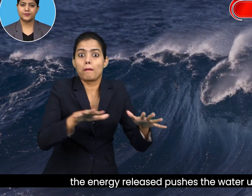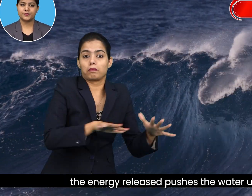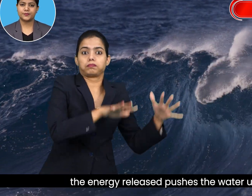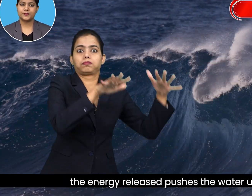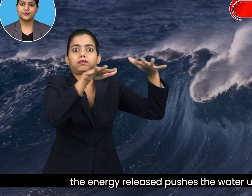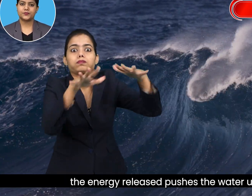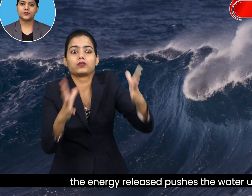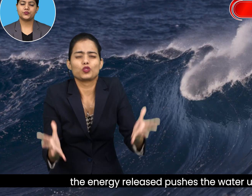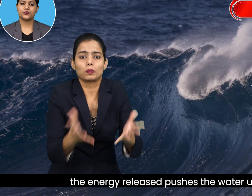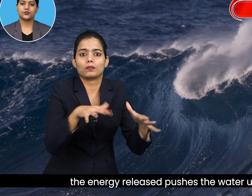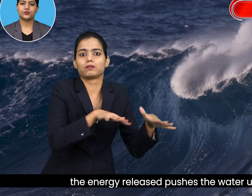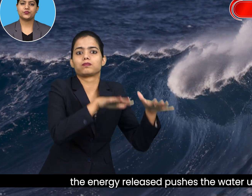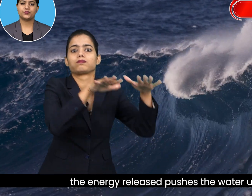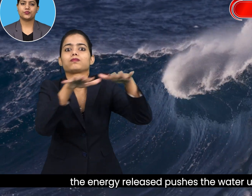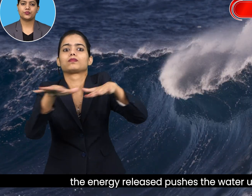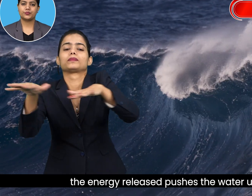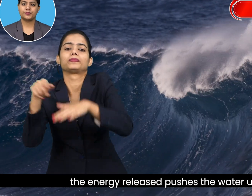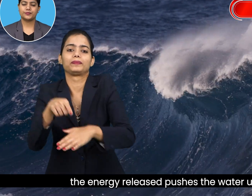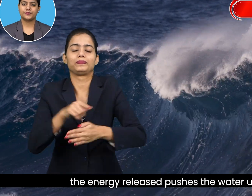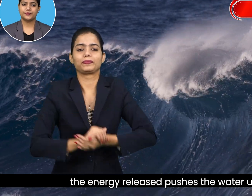upwards.